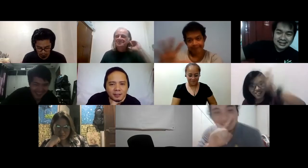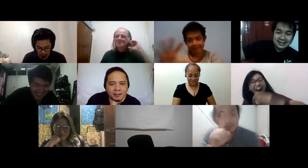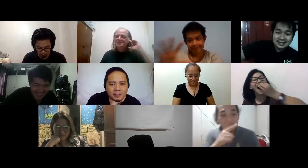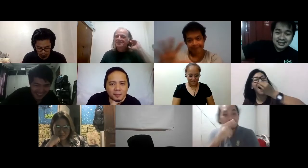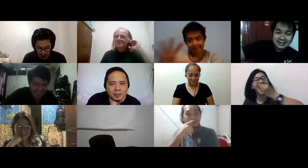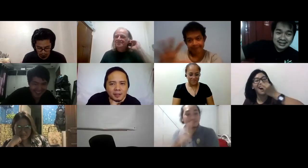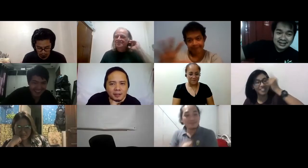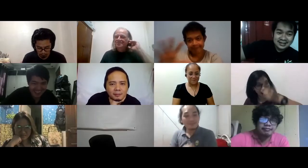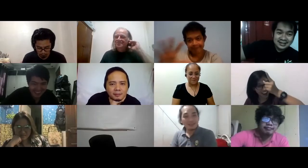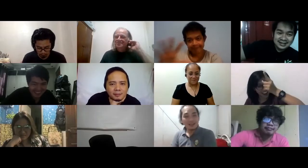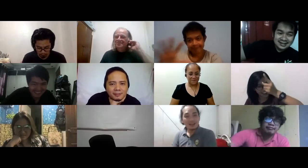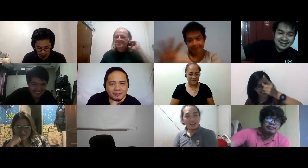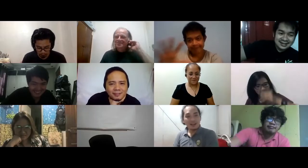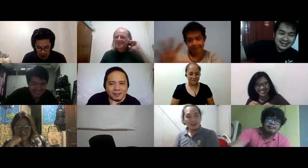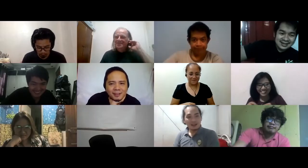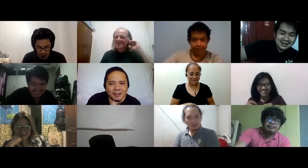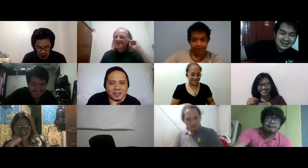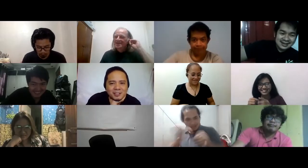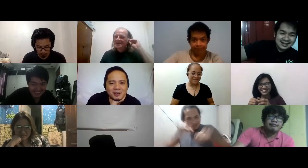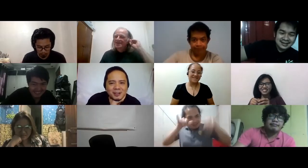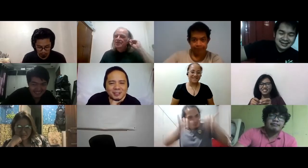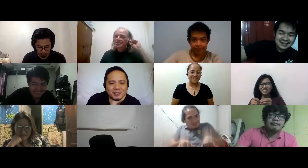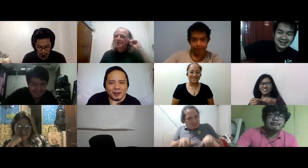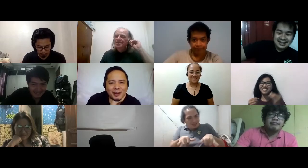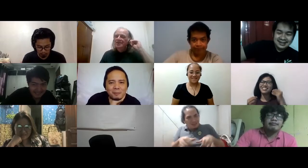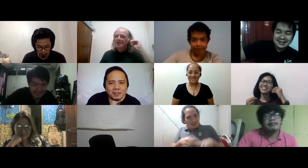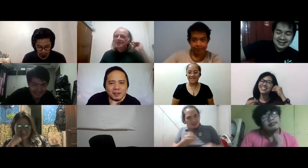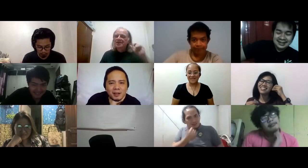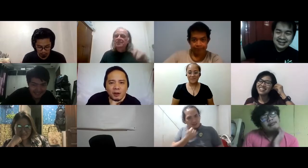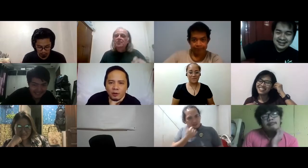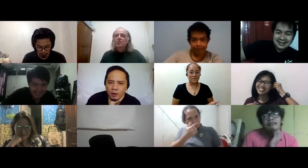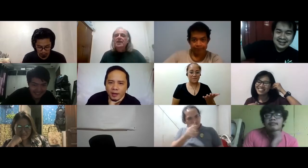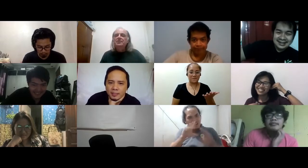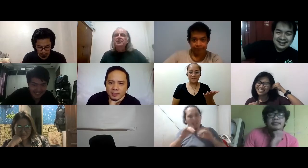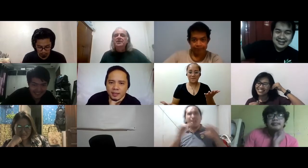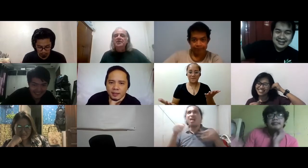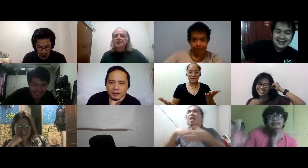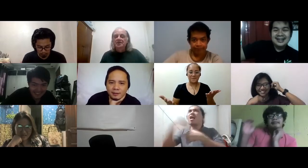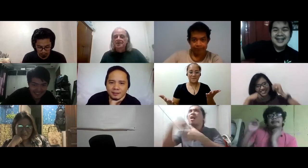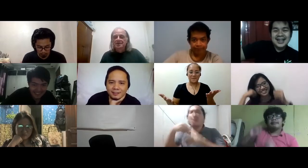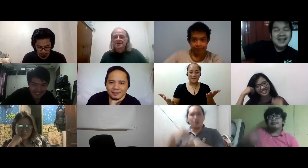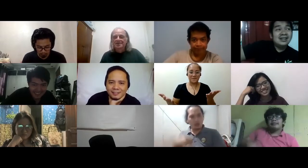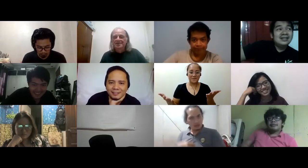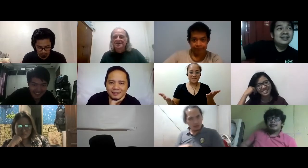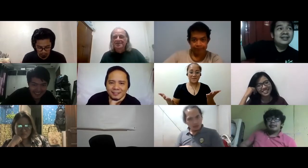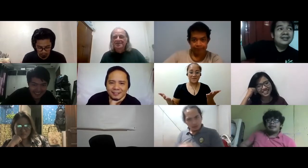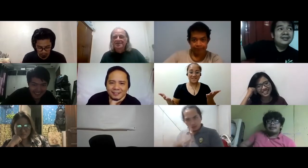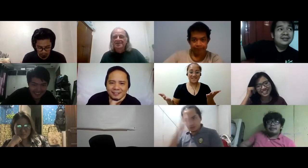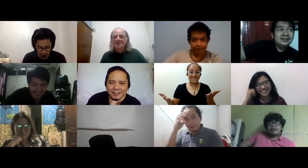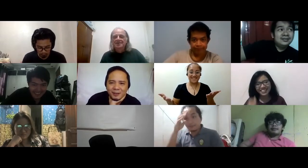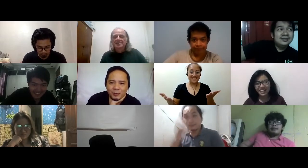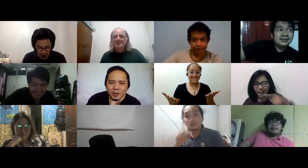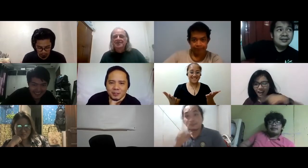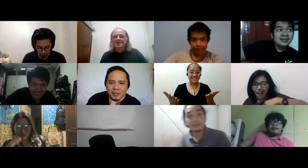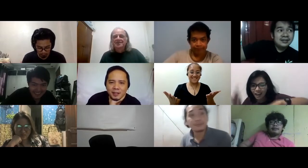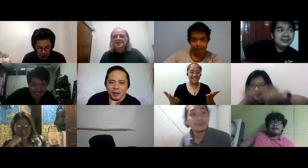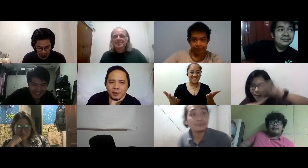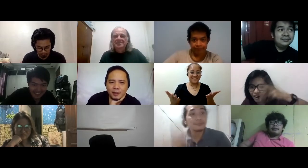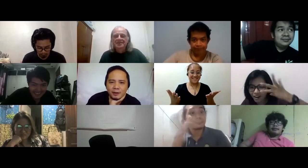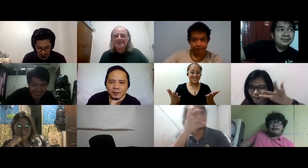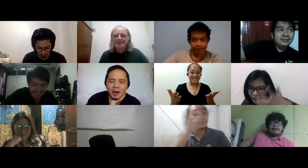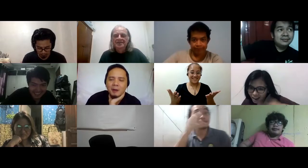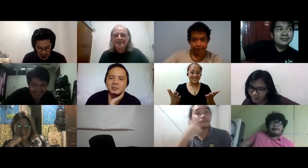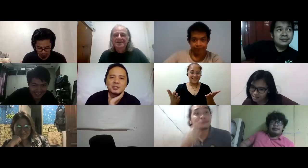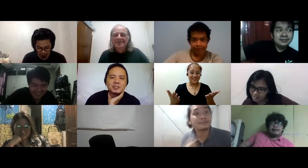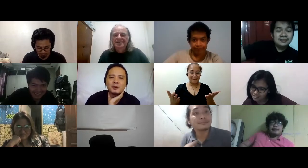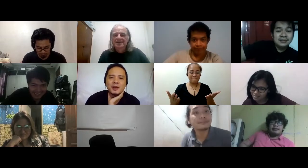get something to eat. Sir, Oh, sorry. No, I went out stayed to- here. What are you saying that I went